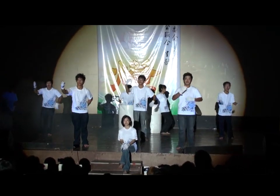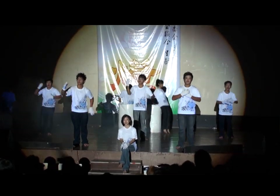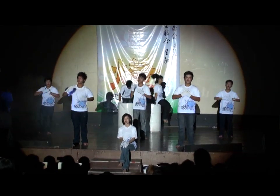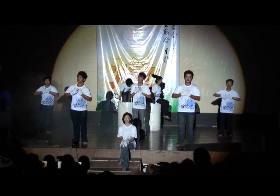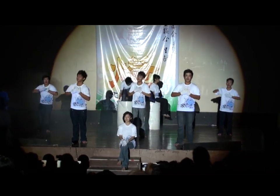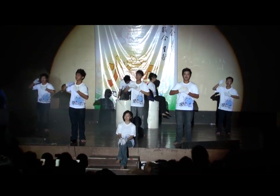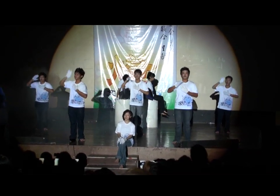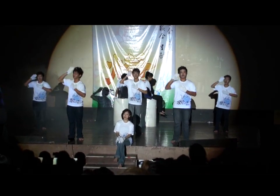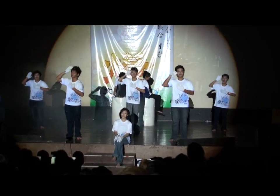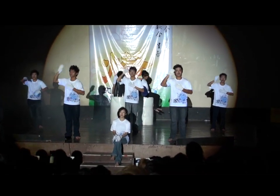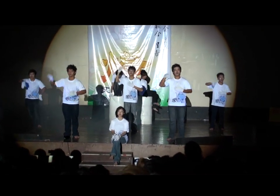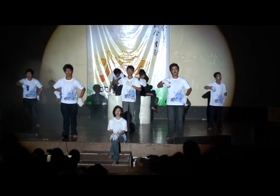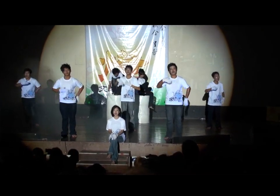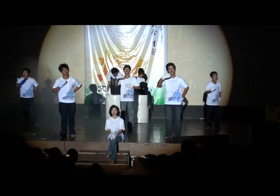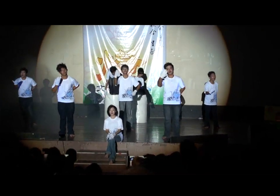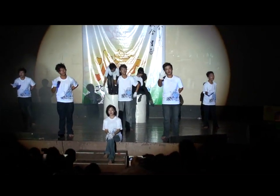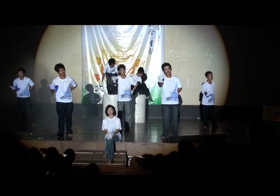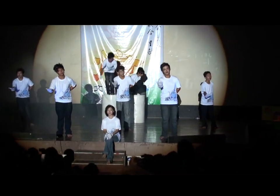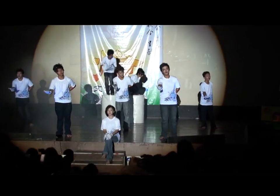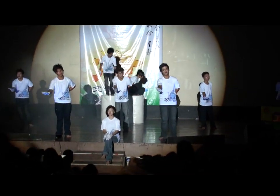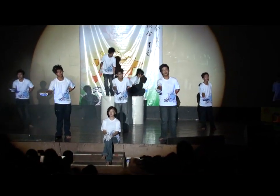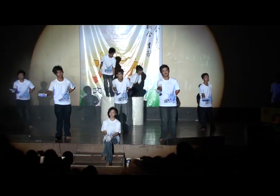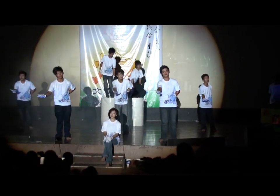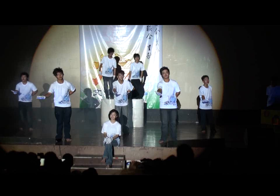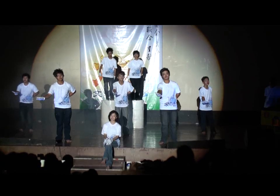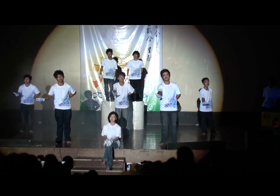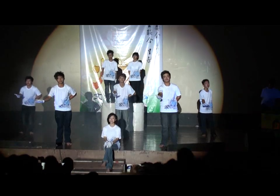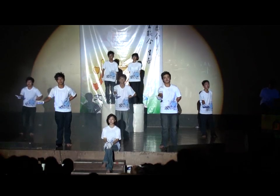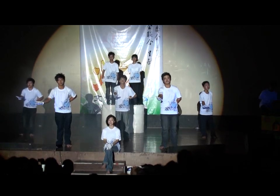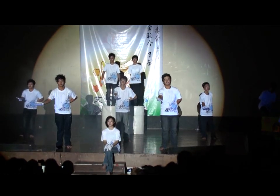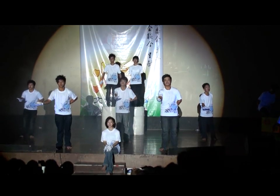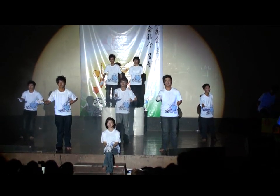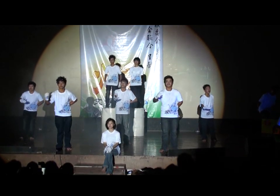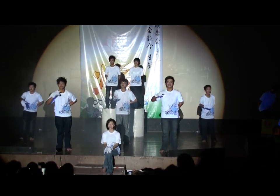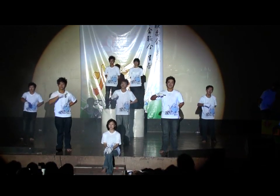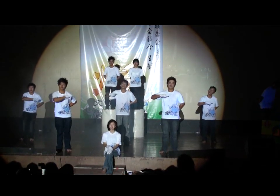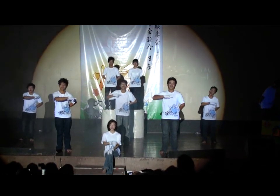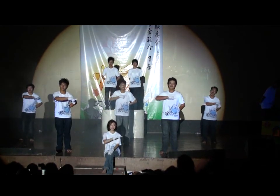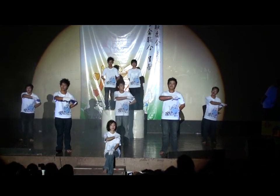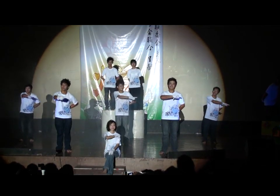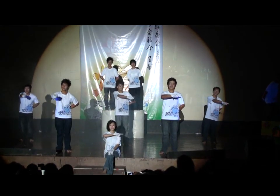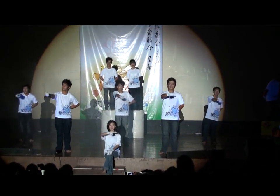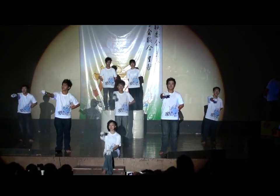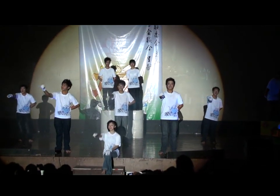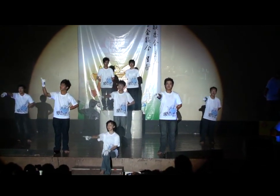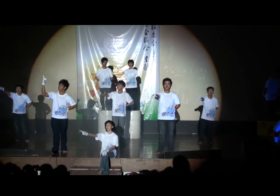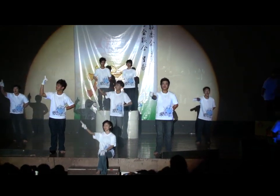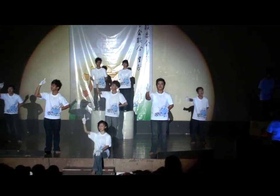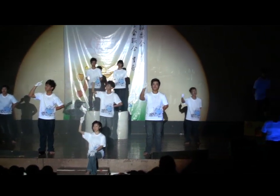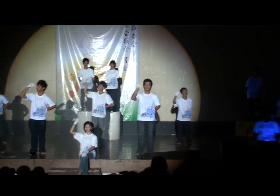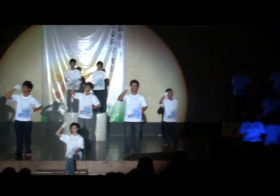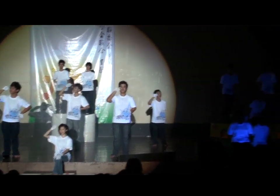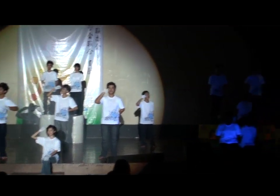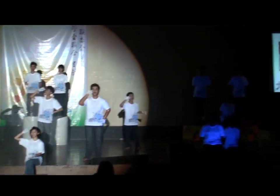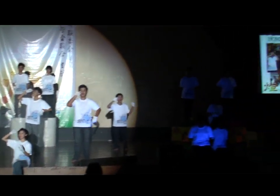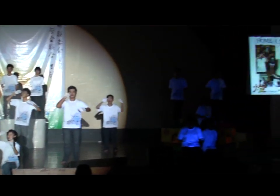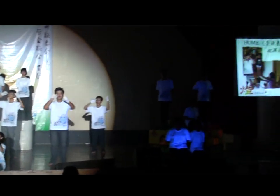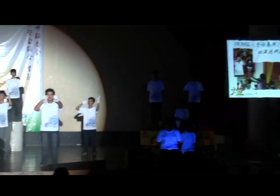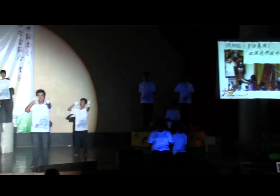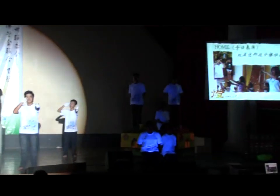I'll find it maybe high with you I'm not sad, I'm not sad